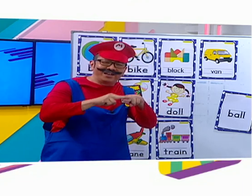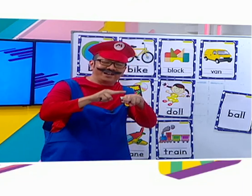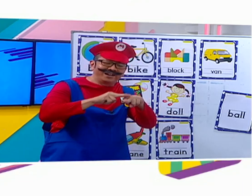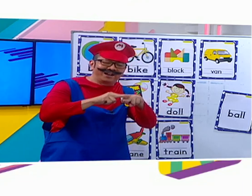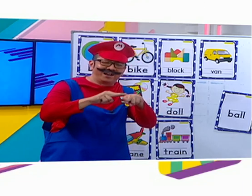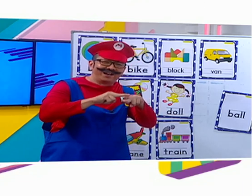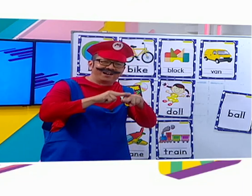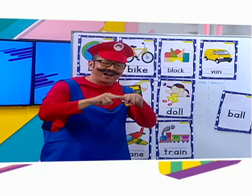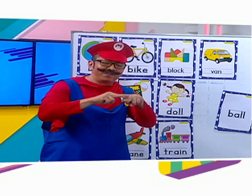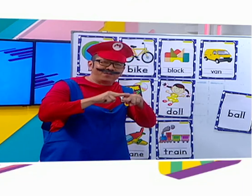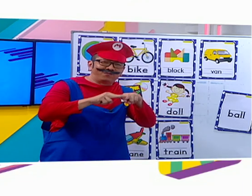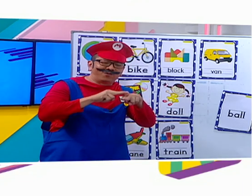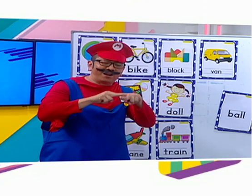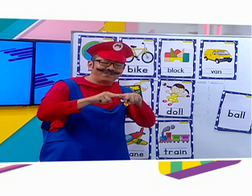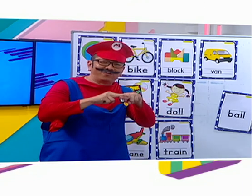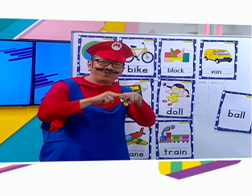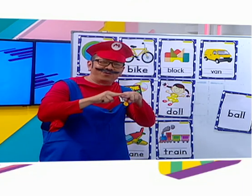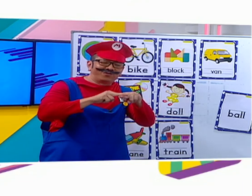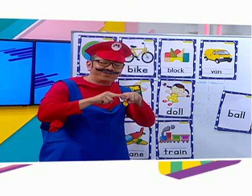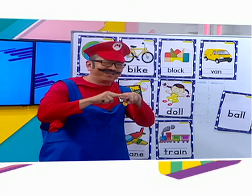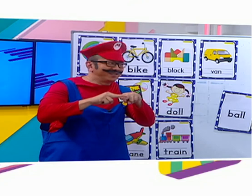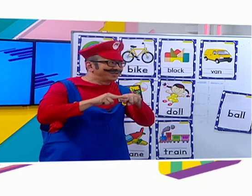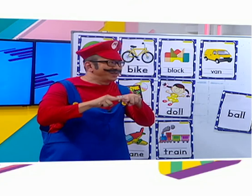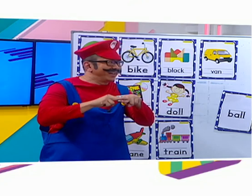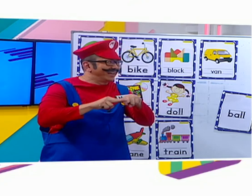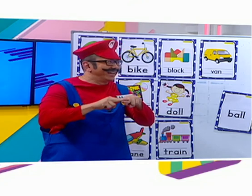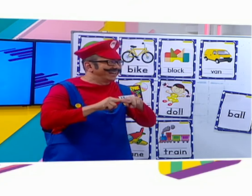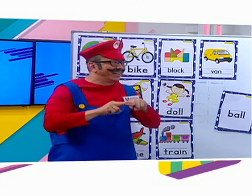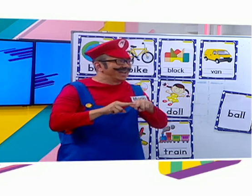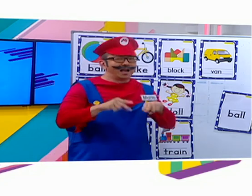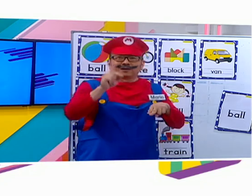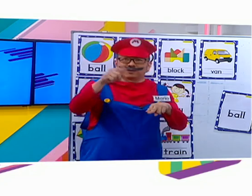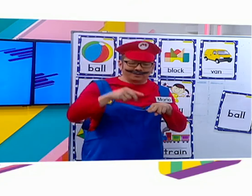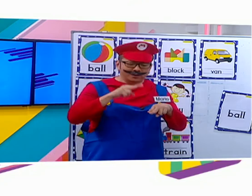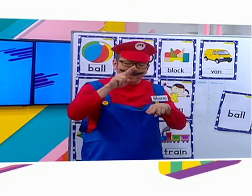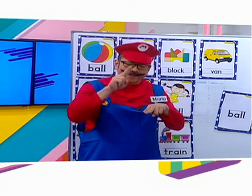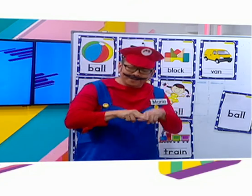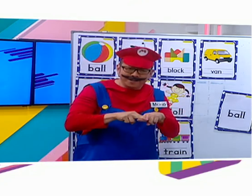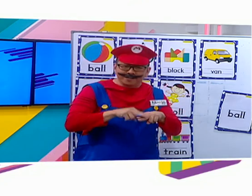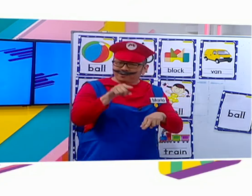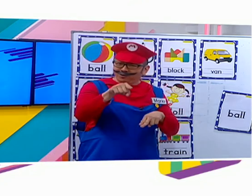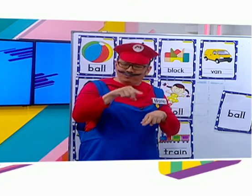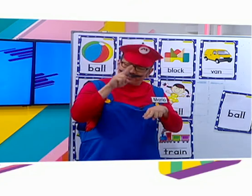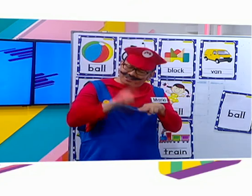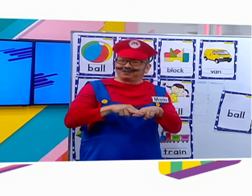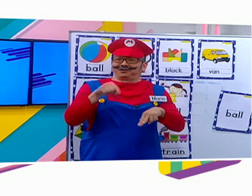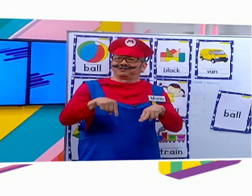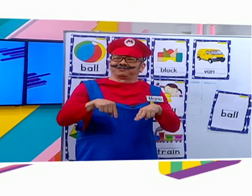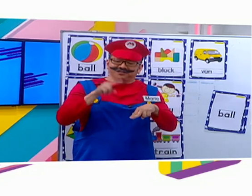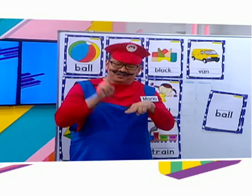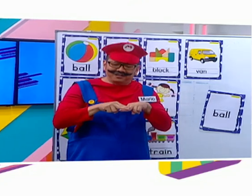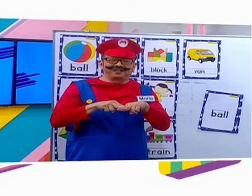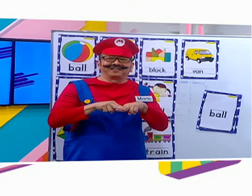going train. Up and for, up and for? Yeah. Train. Okay. So this one, sit. You sit